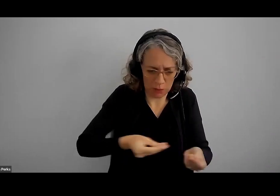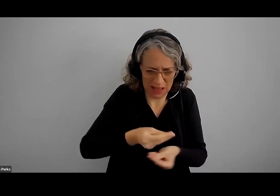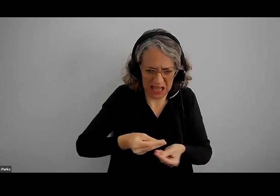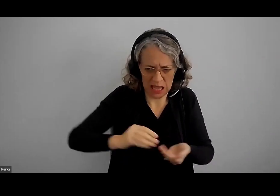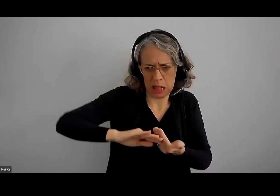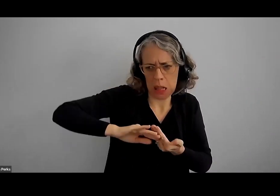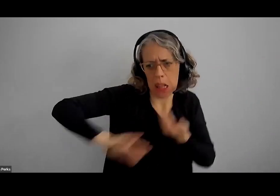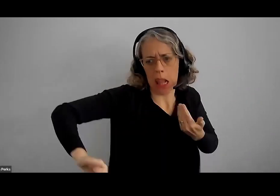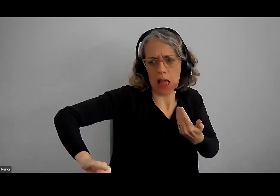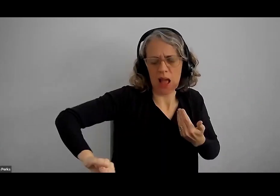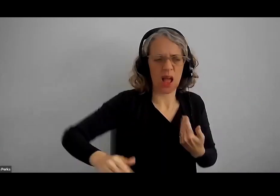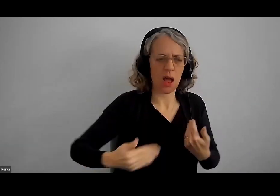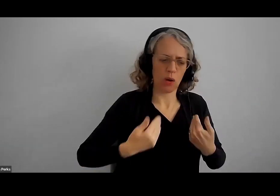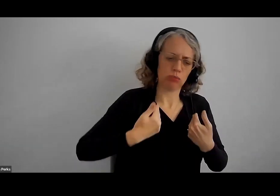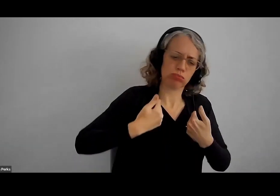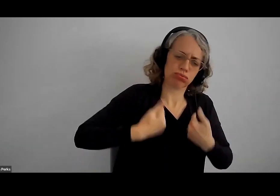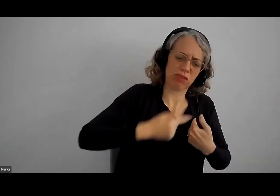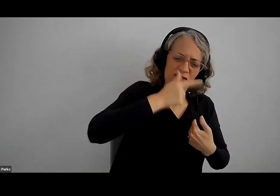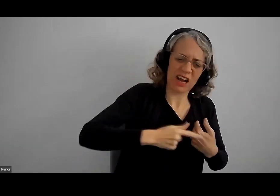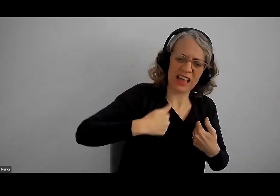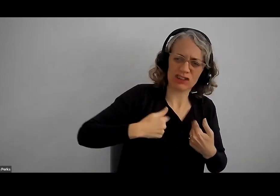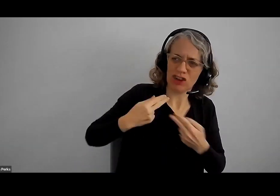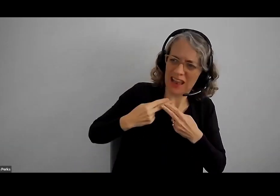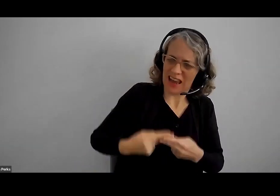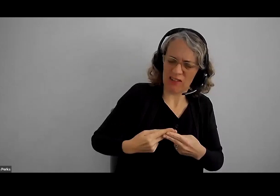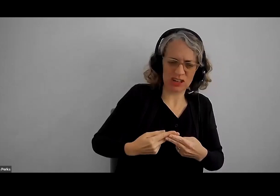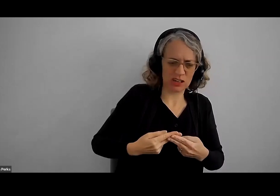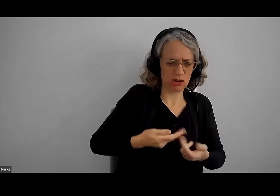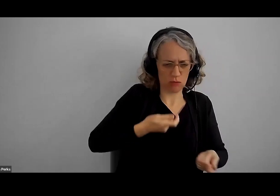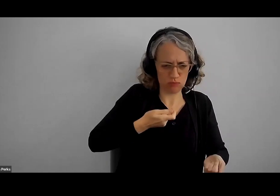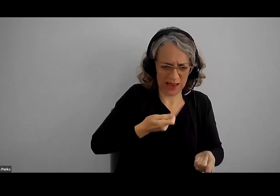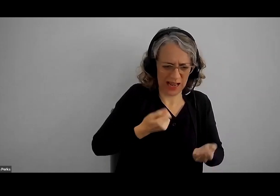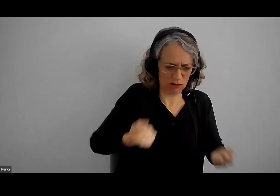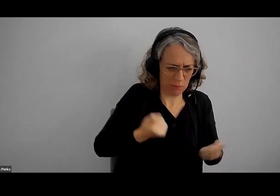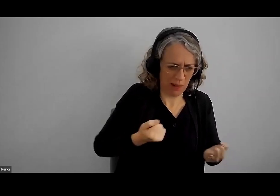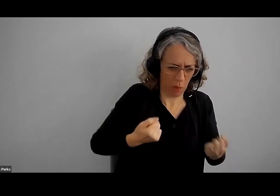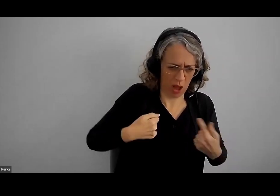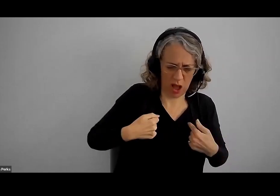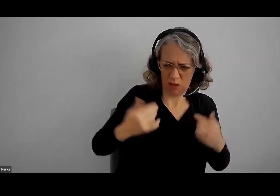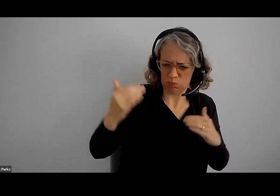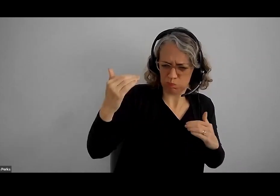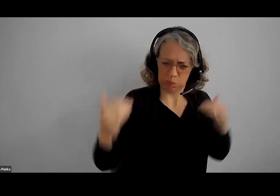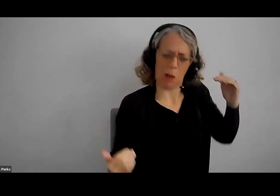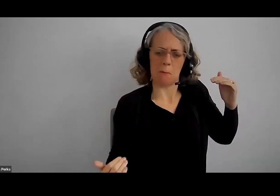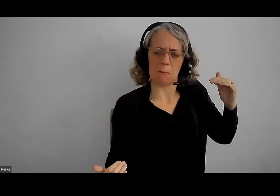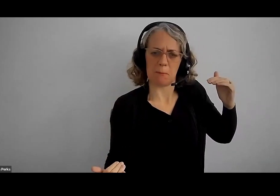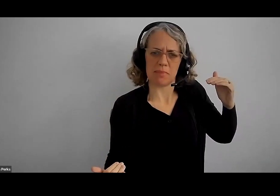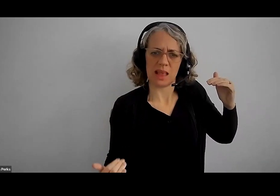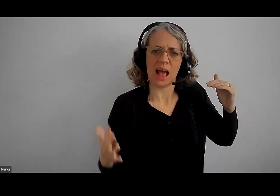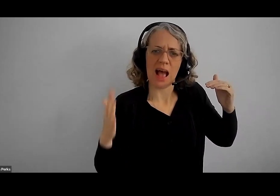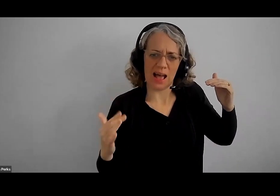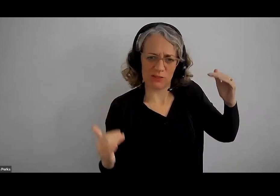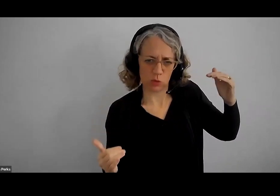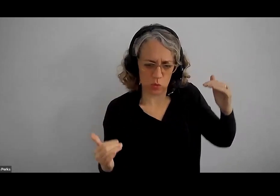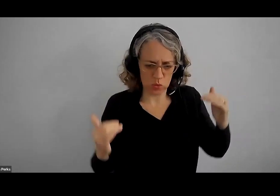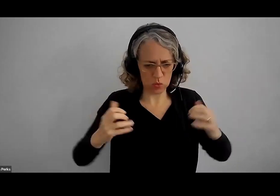privilege, inheritance, regulation, power. We need to turn that divisive economy into one that is far